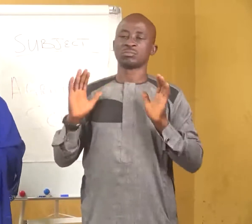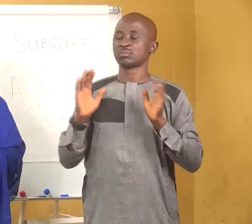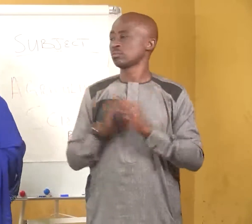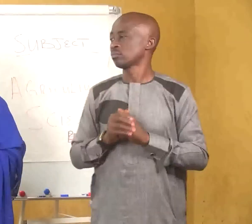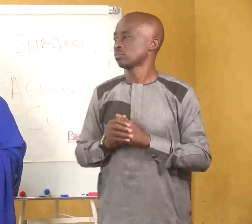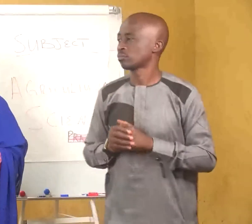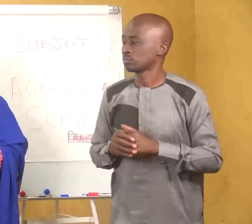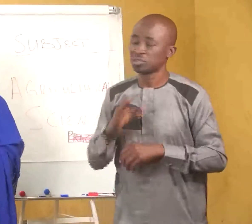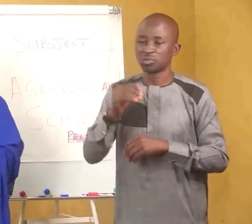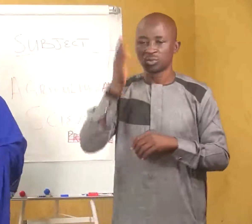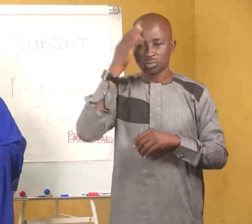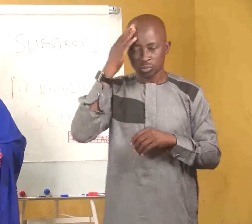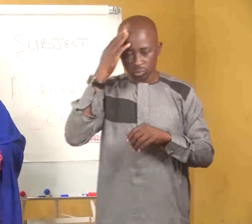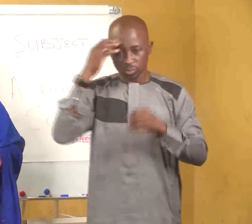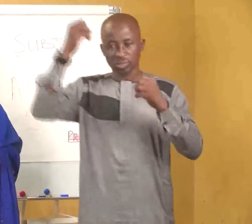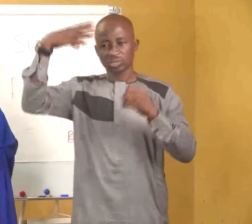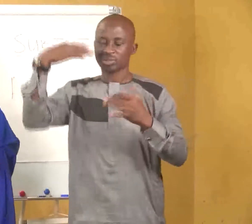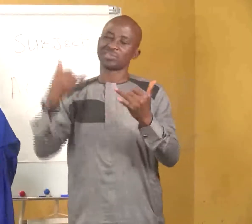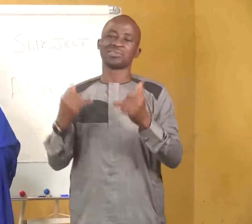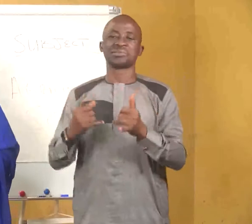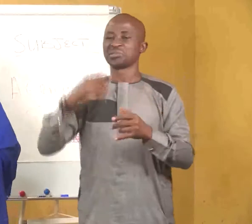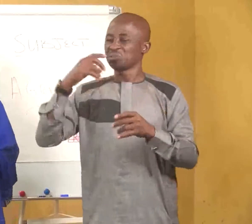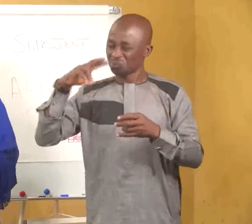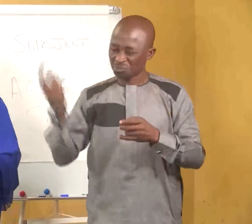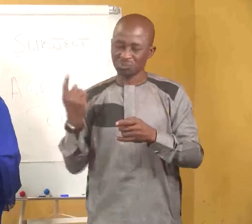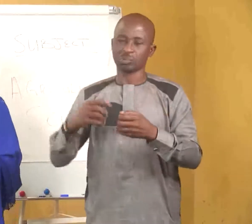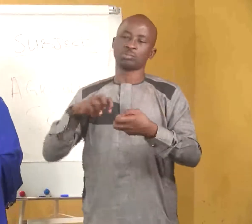you know, power now is always not available.